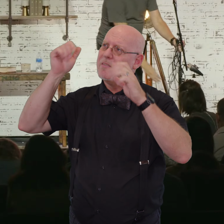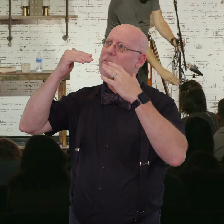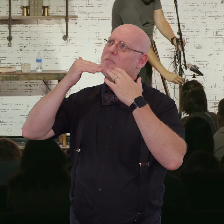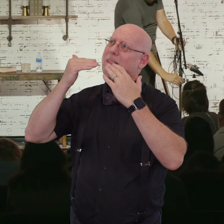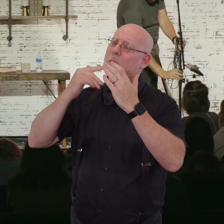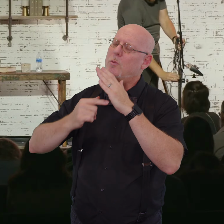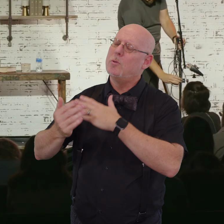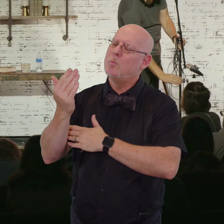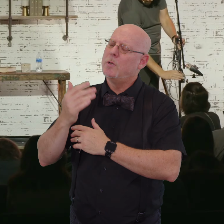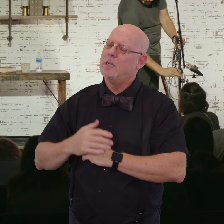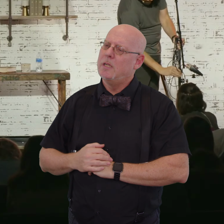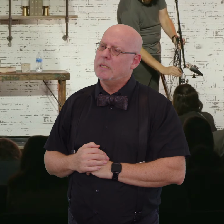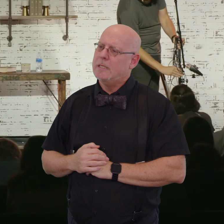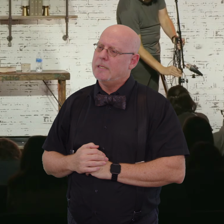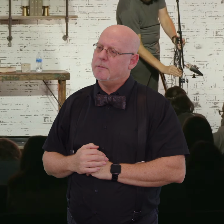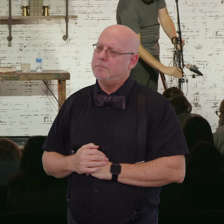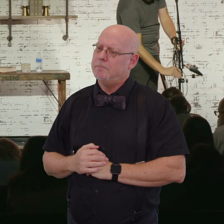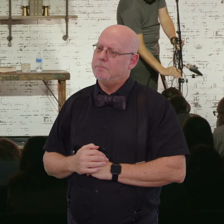father we thank you this morning